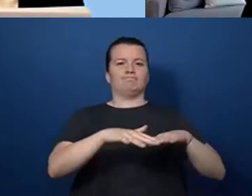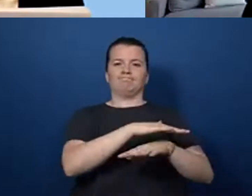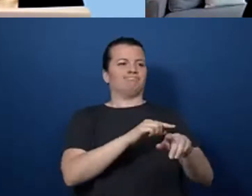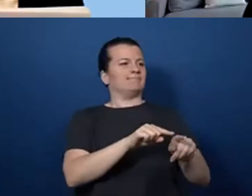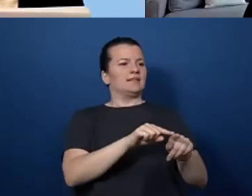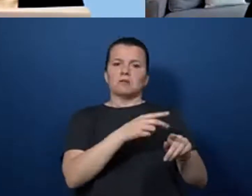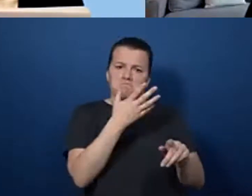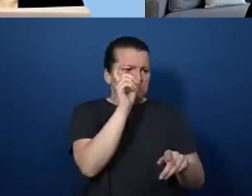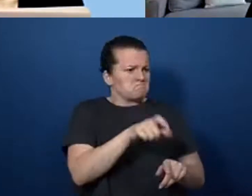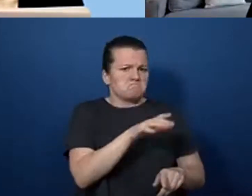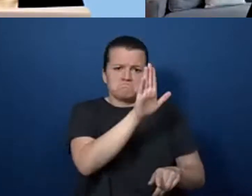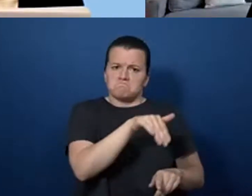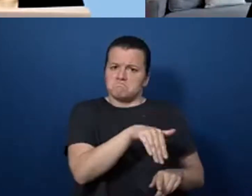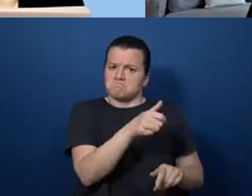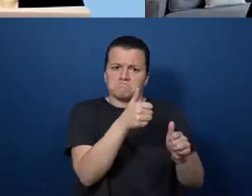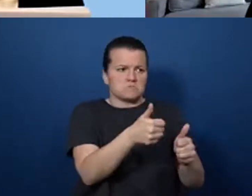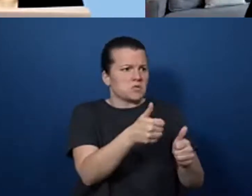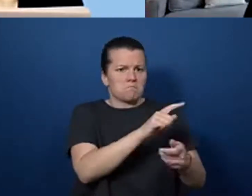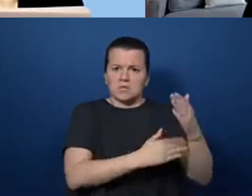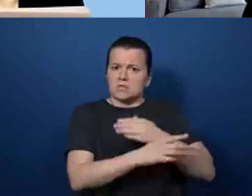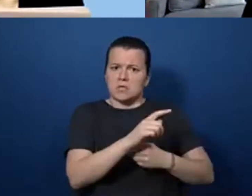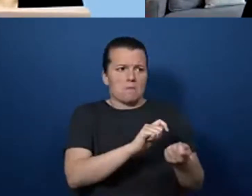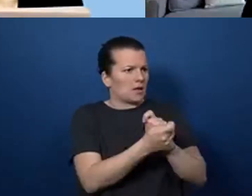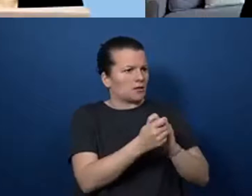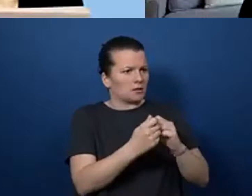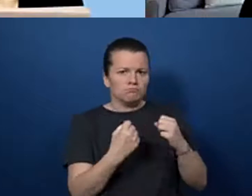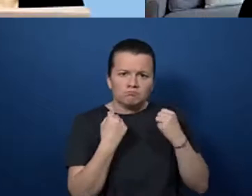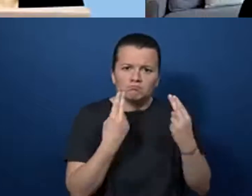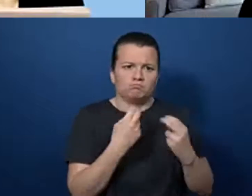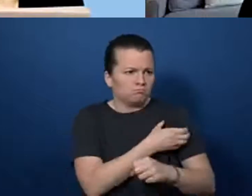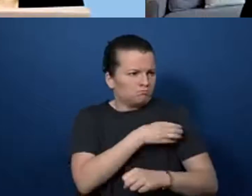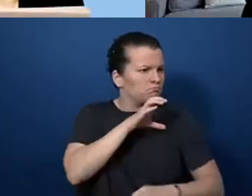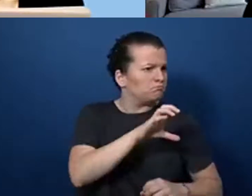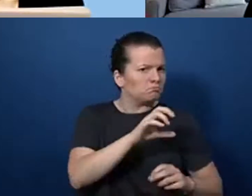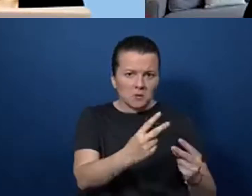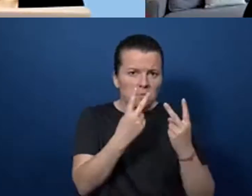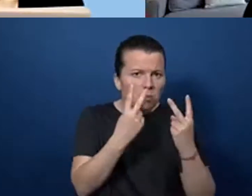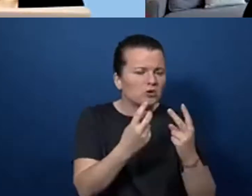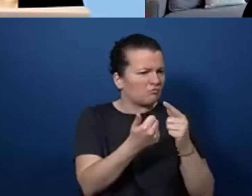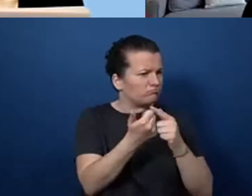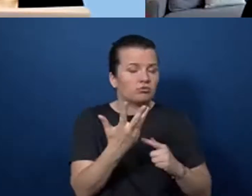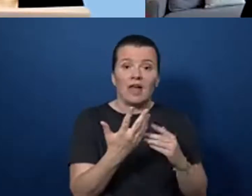with disabilities as agents, as empowered, as important in